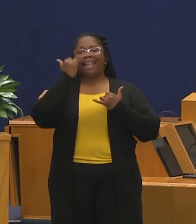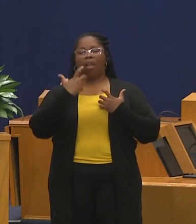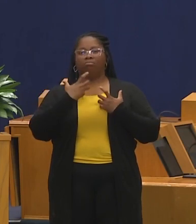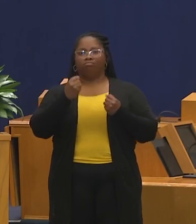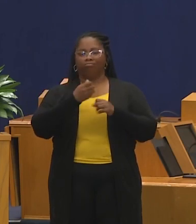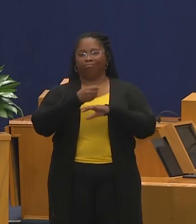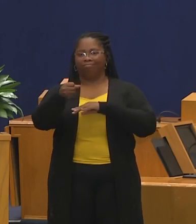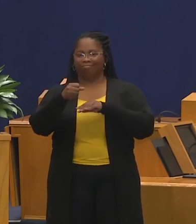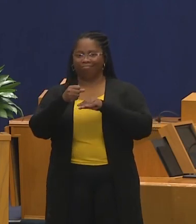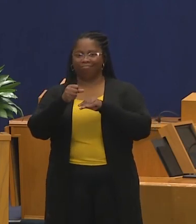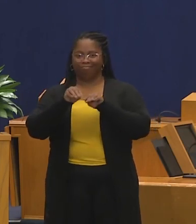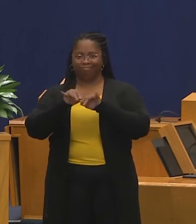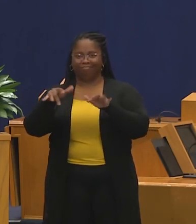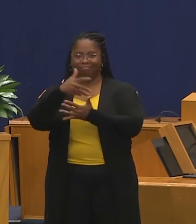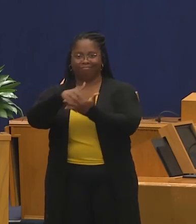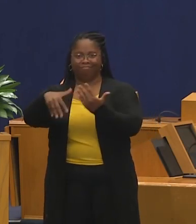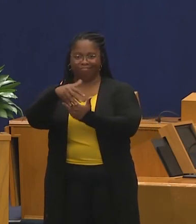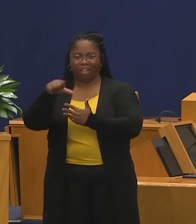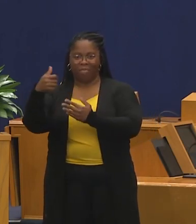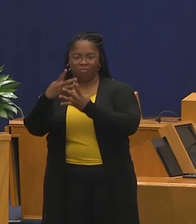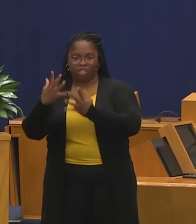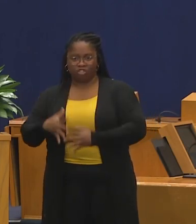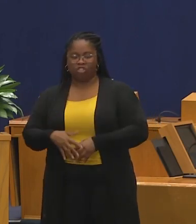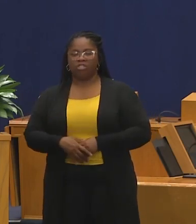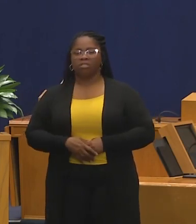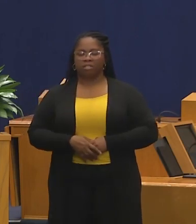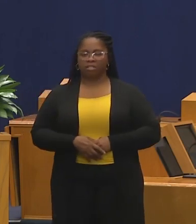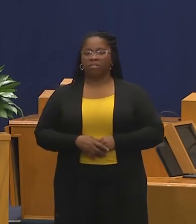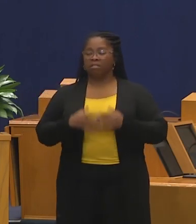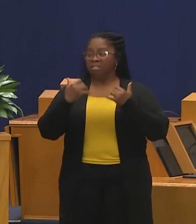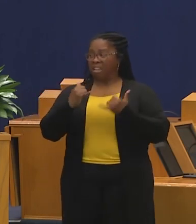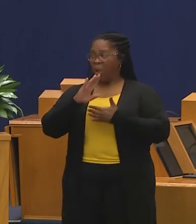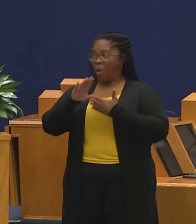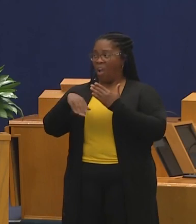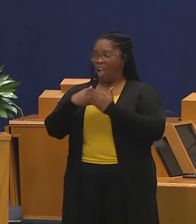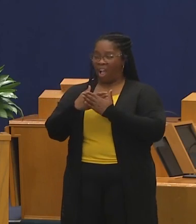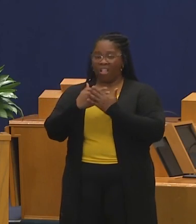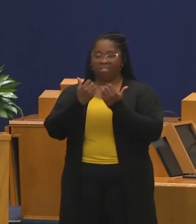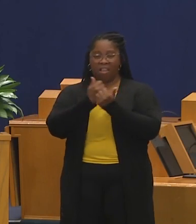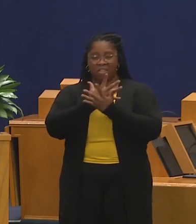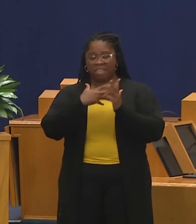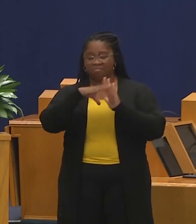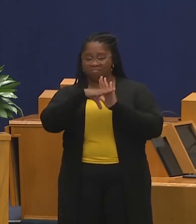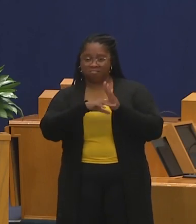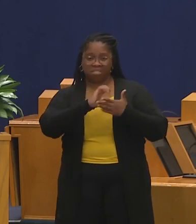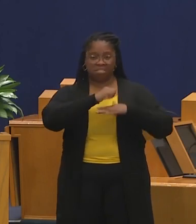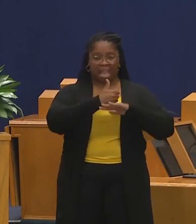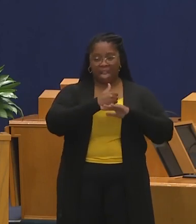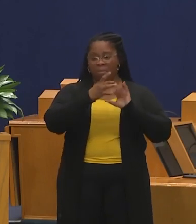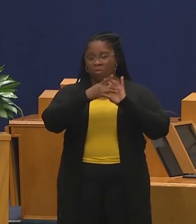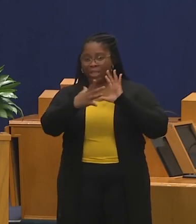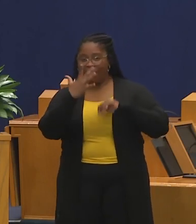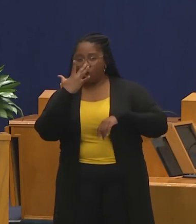isolation. And are now all of the measures that we put into place in terms of releasing early those that we could,